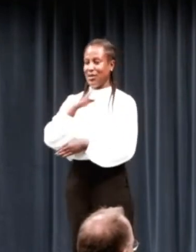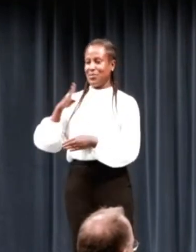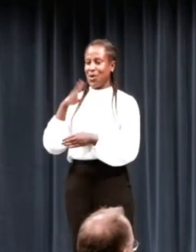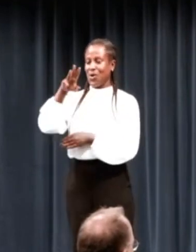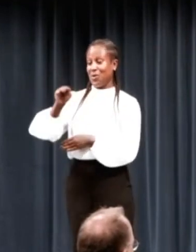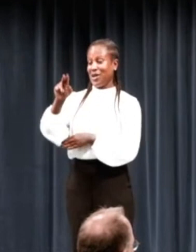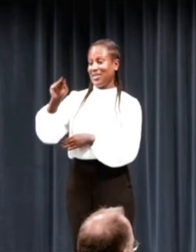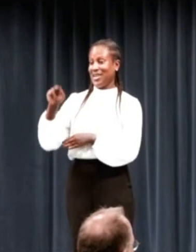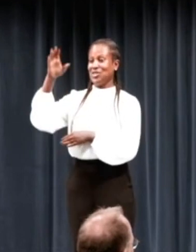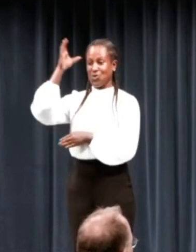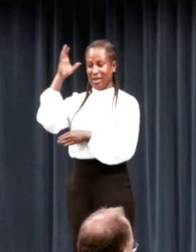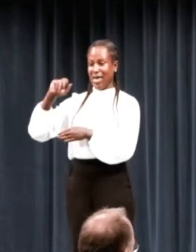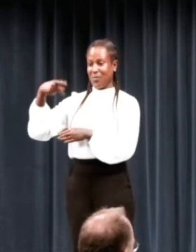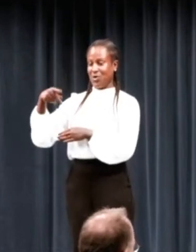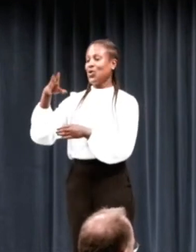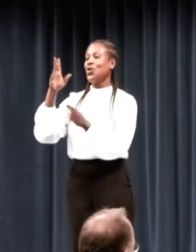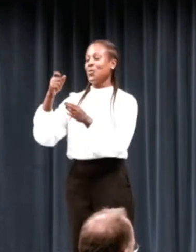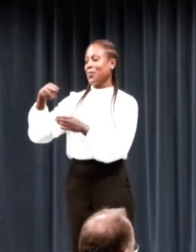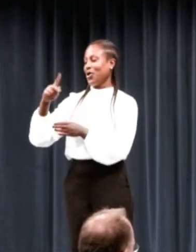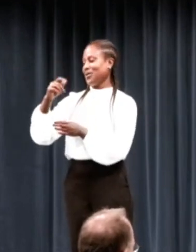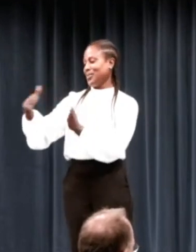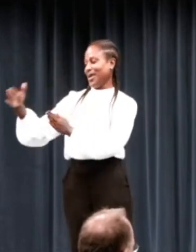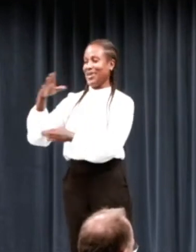Capital Park and Planning Commission.